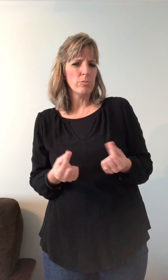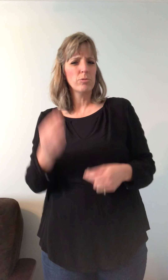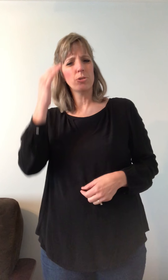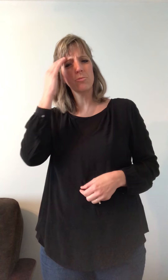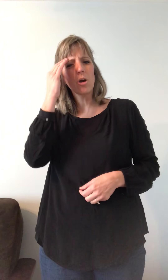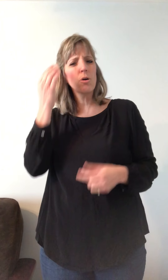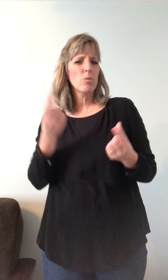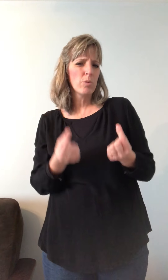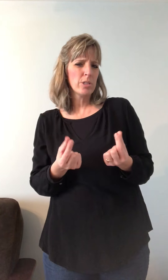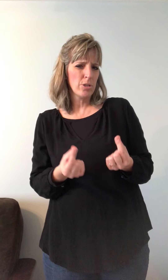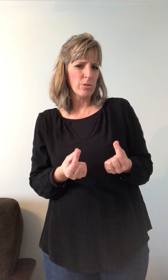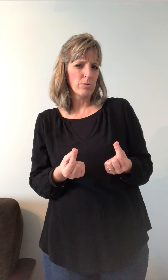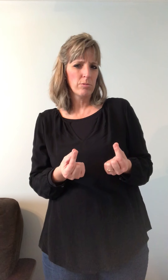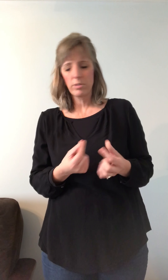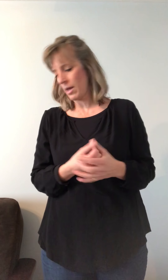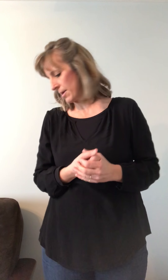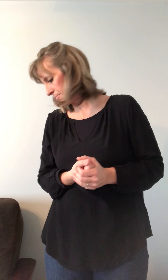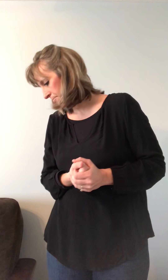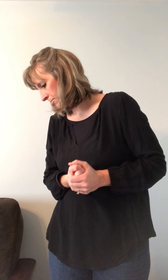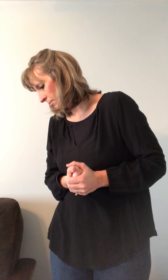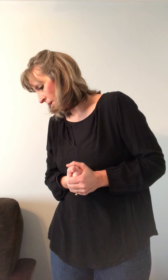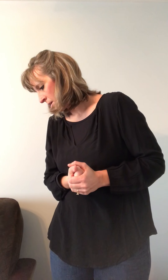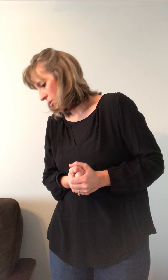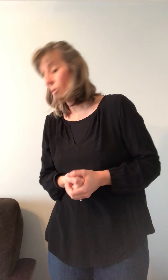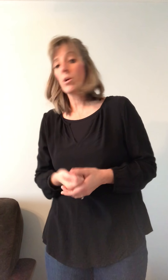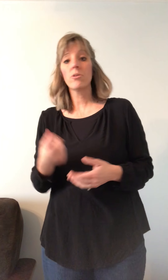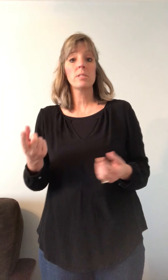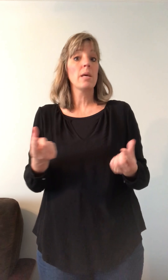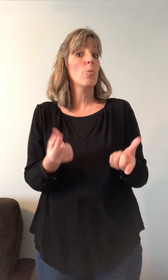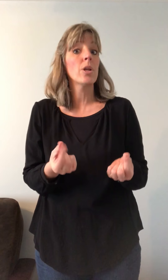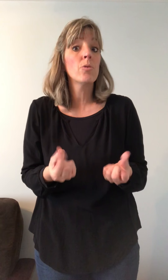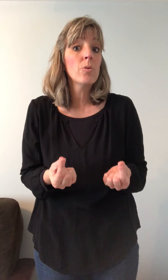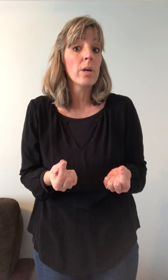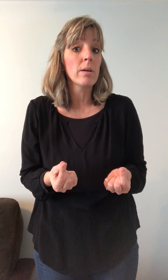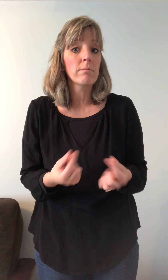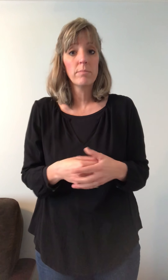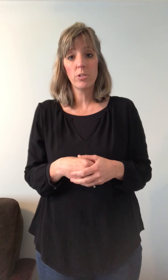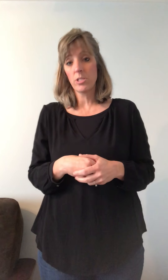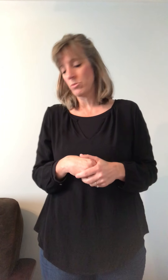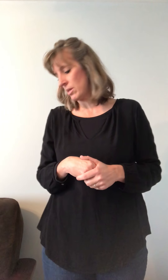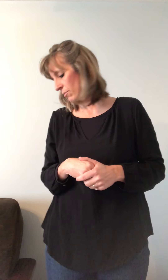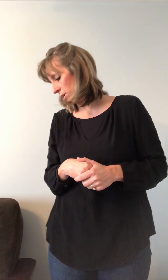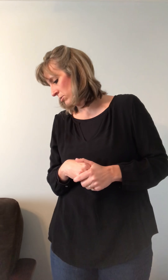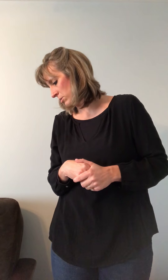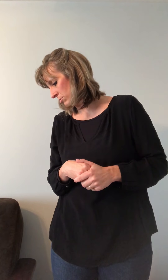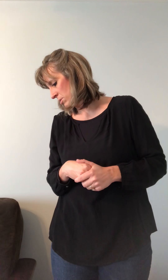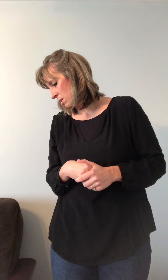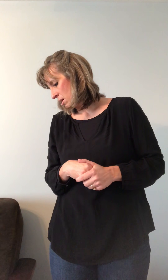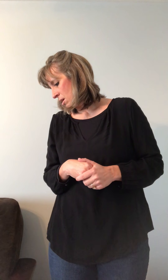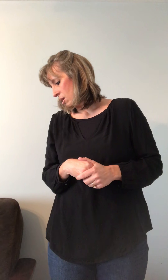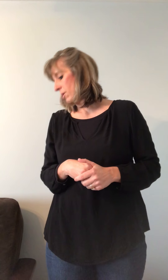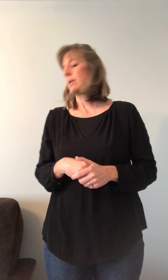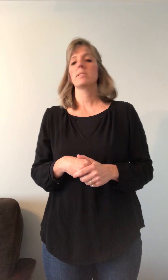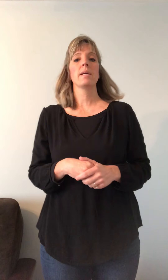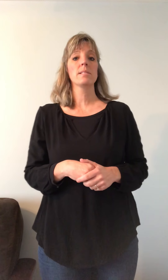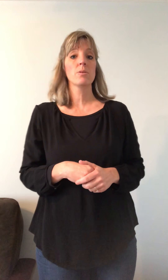Do you know what to do? Okay? Or you could say, what are you doing? You could do it that way also. Okay, days of the